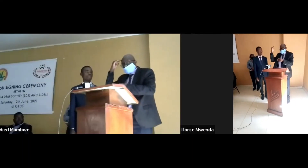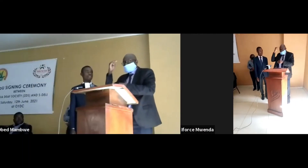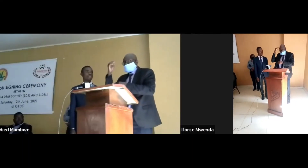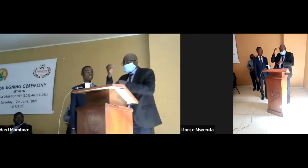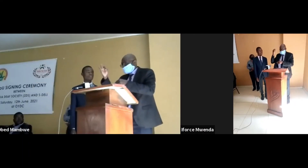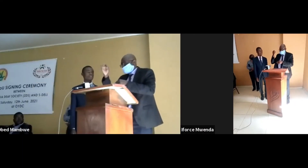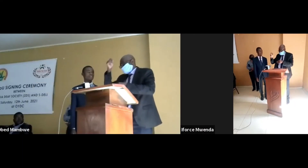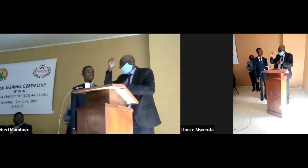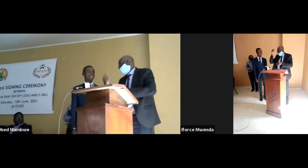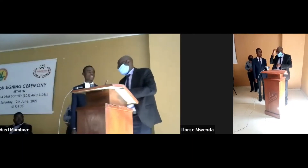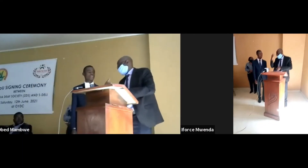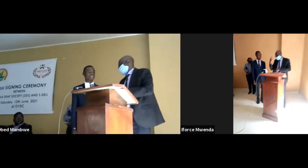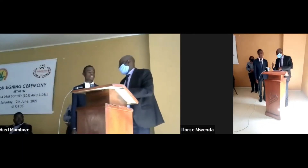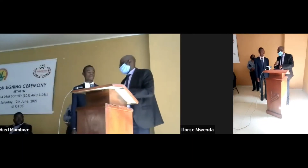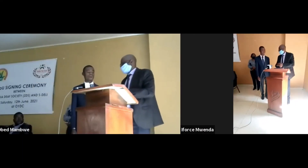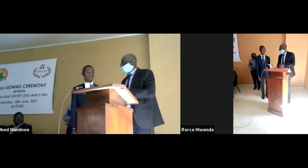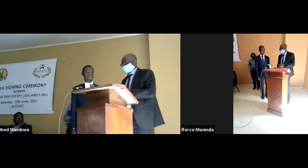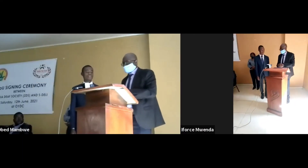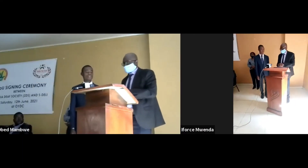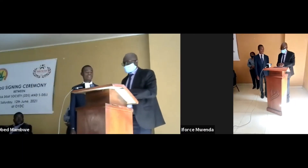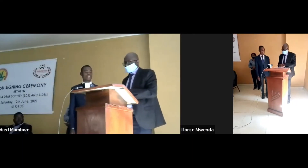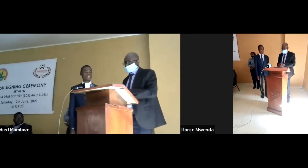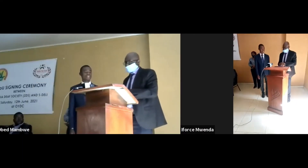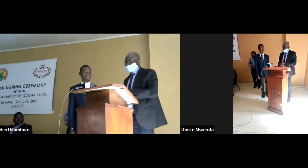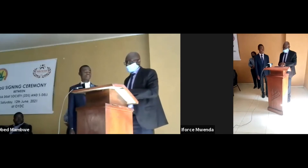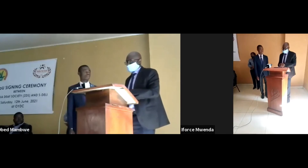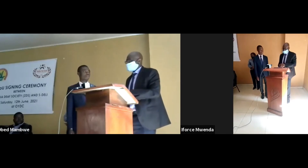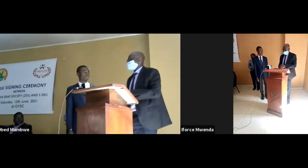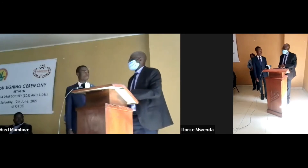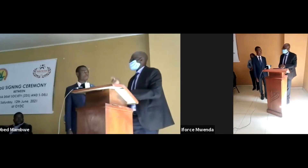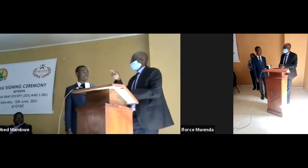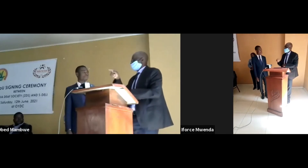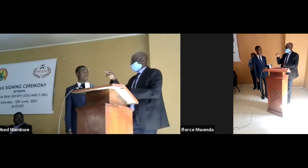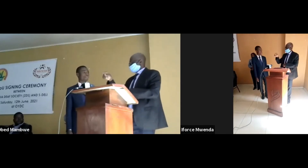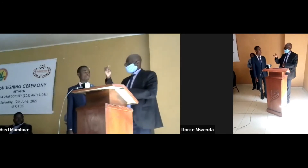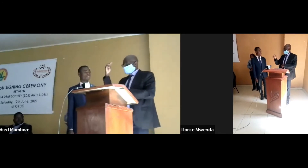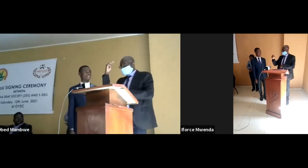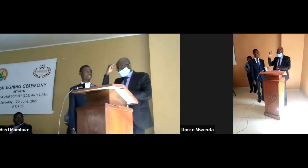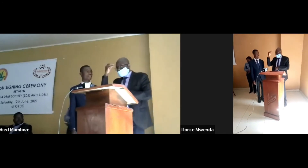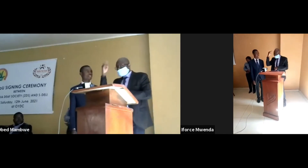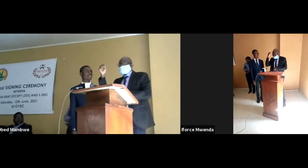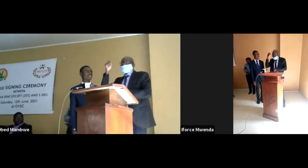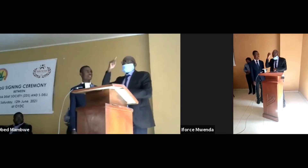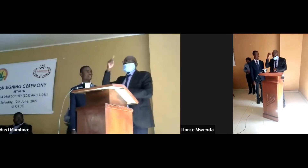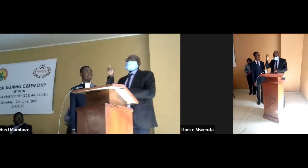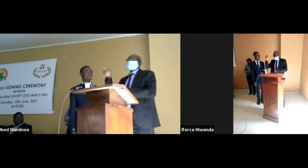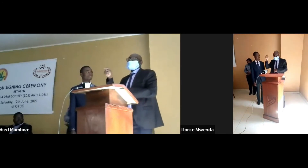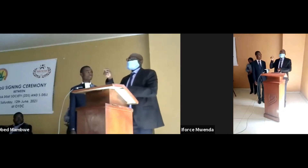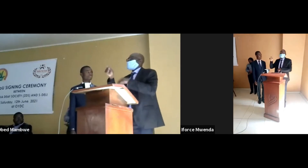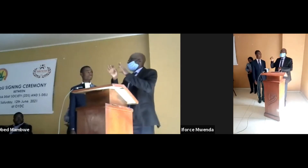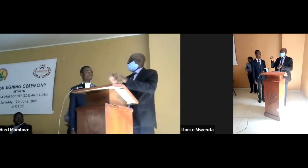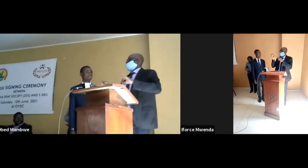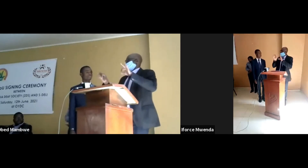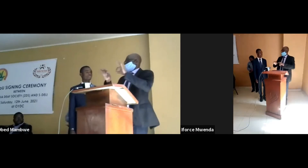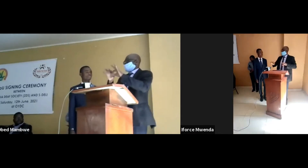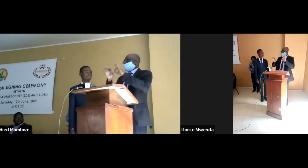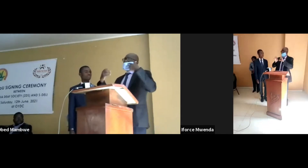you for coming here, right here at our signing Memorandum of Understanding.